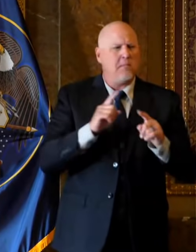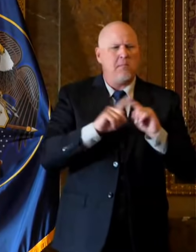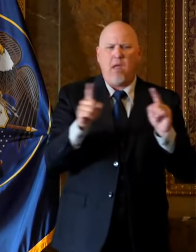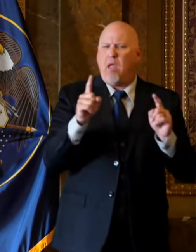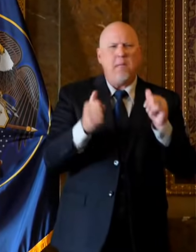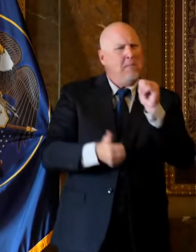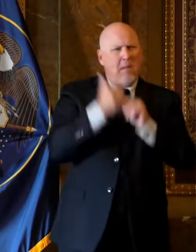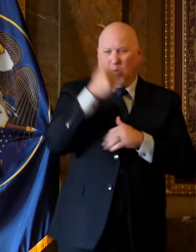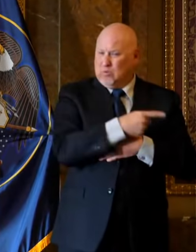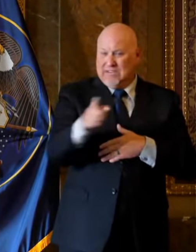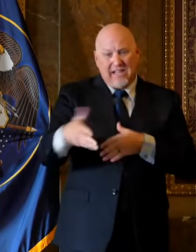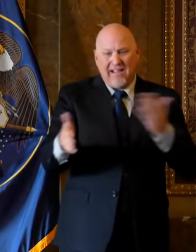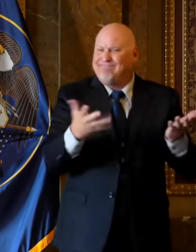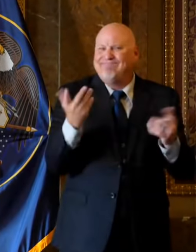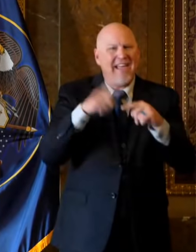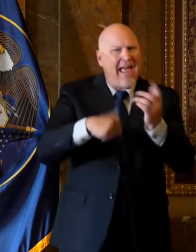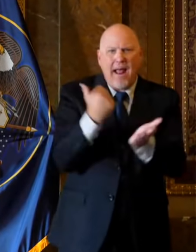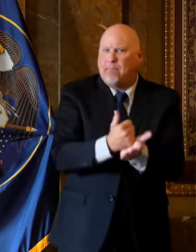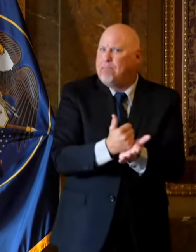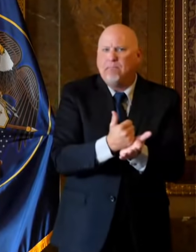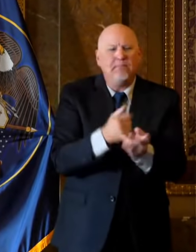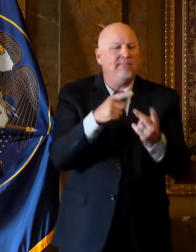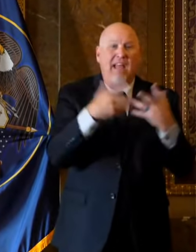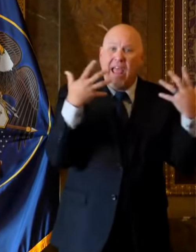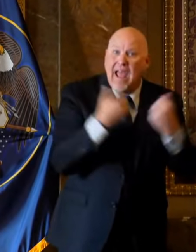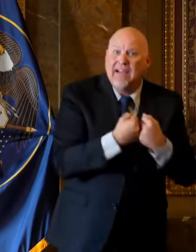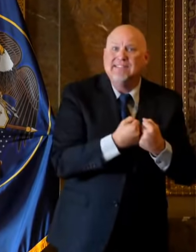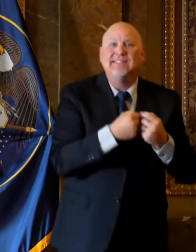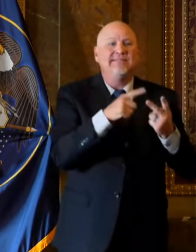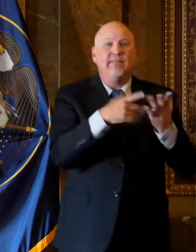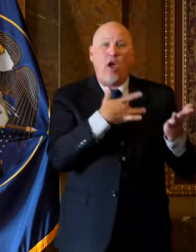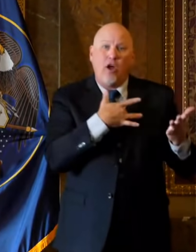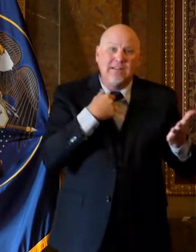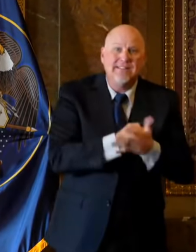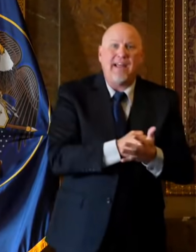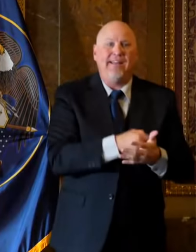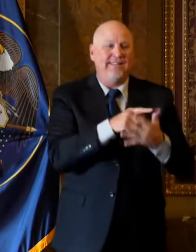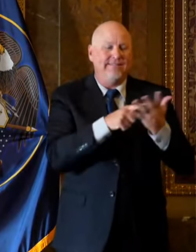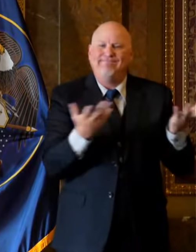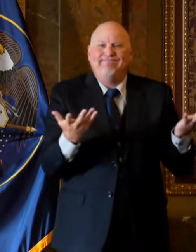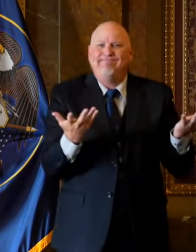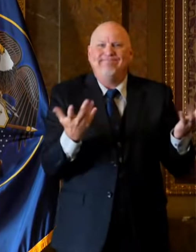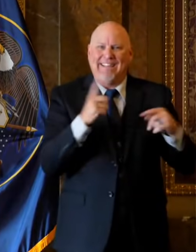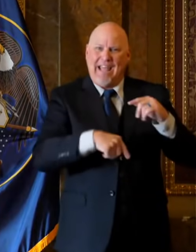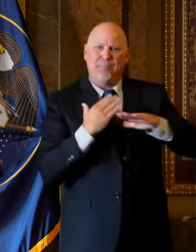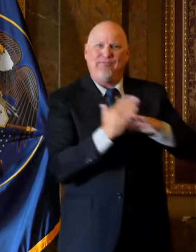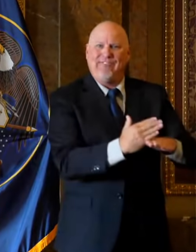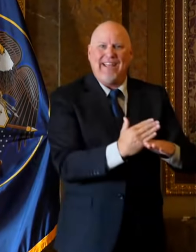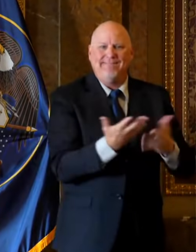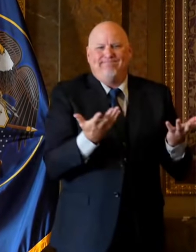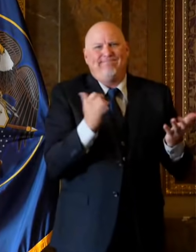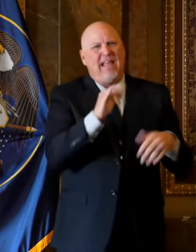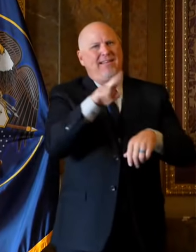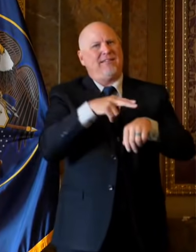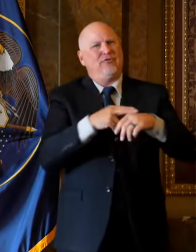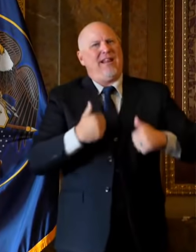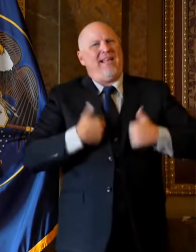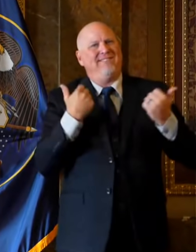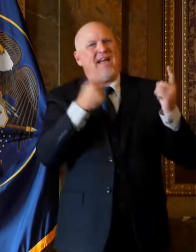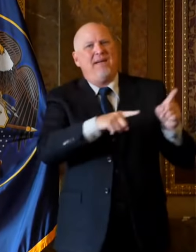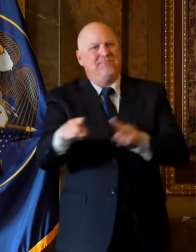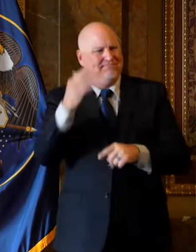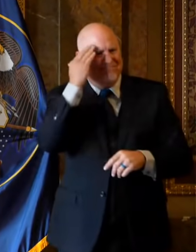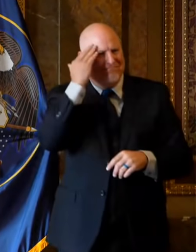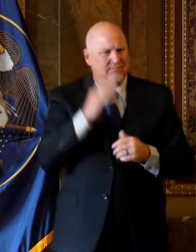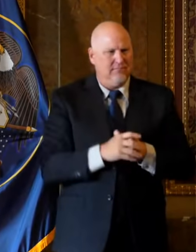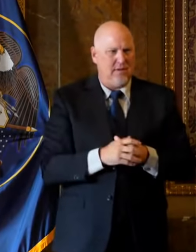So over the weekend, we had 5 more Utah families lose a loved one. My guess is, based on statistics, that every